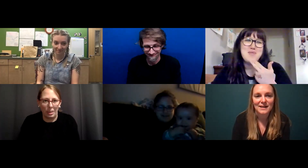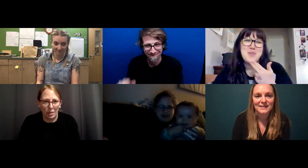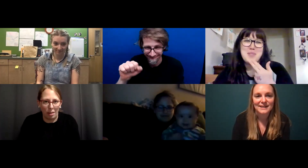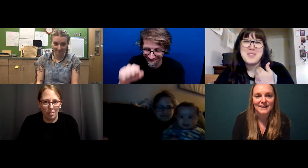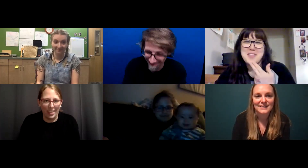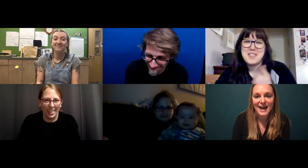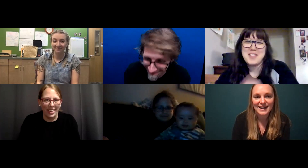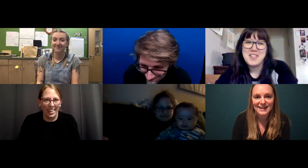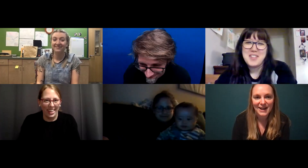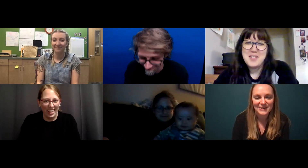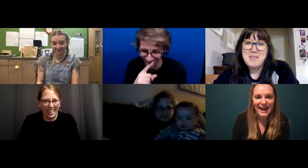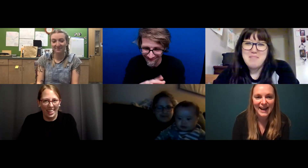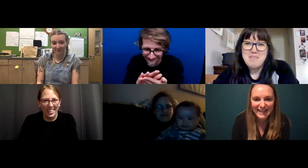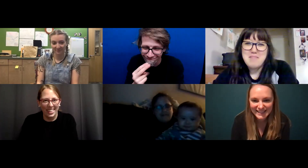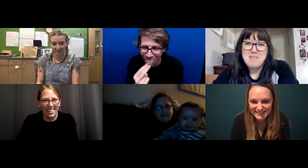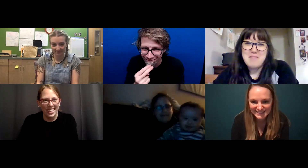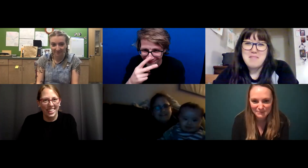at the same time.